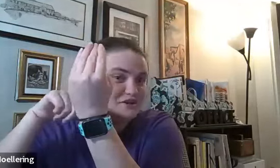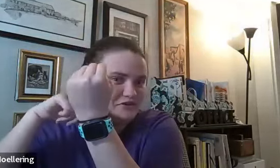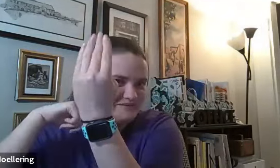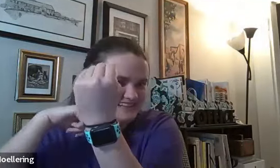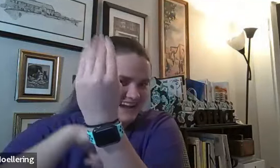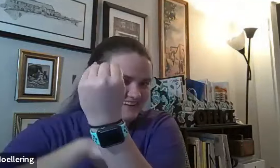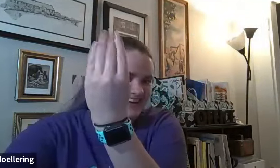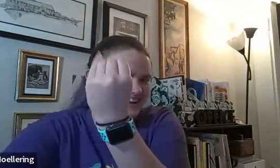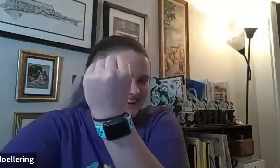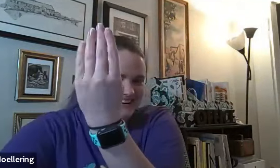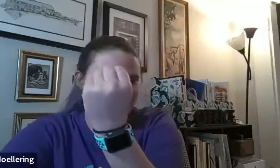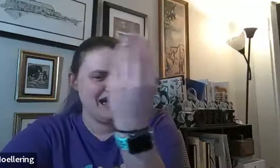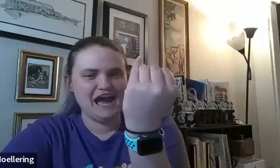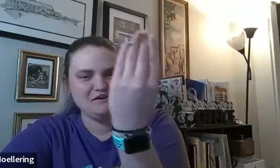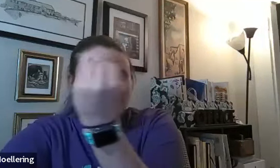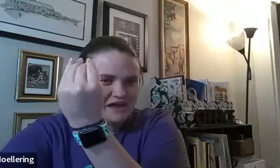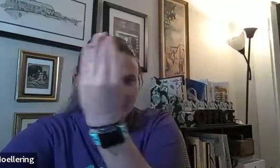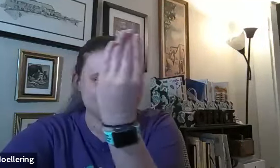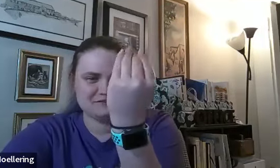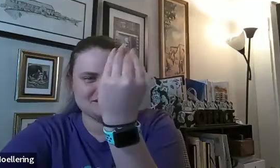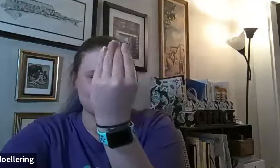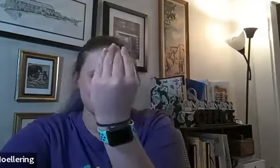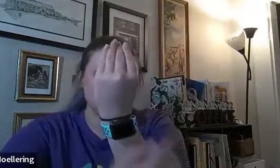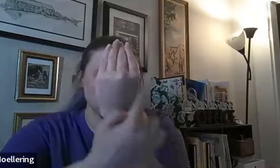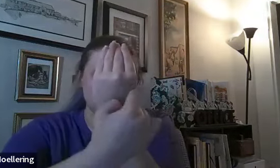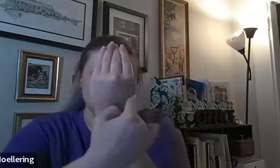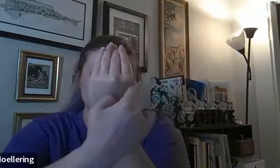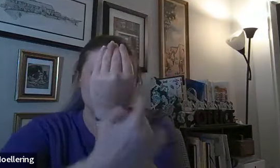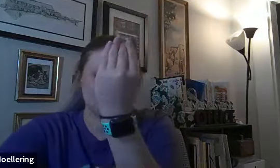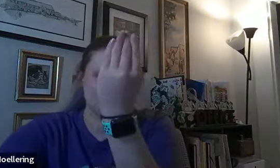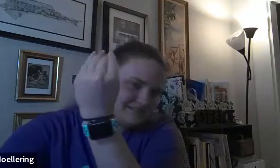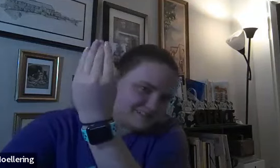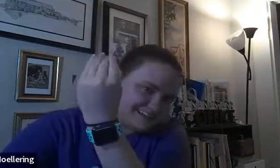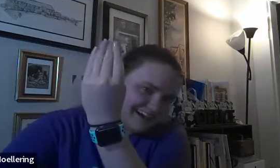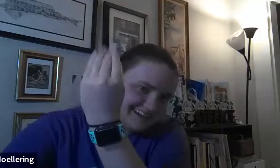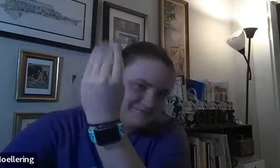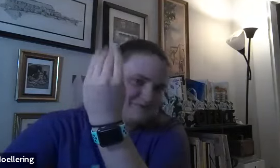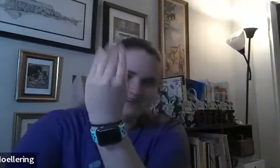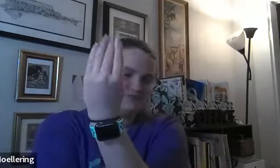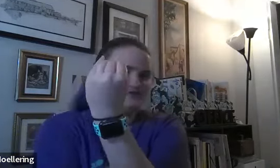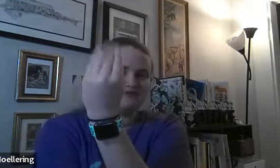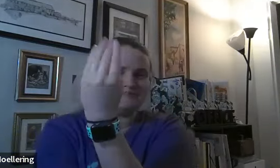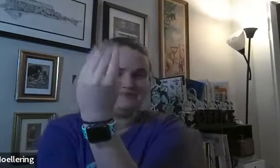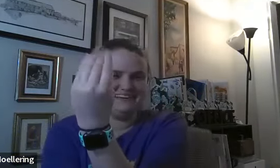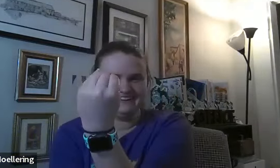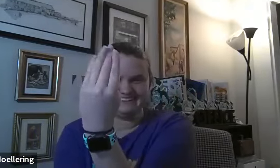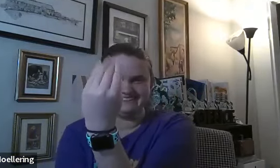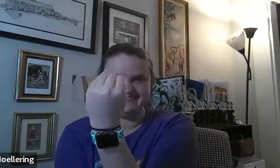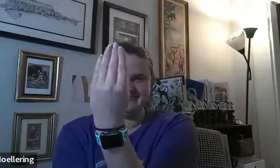no thumb sticking out. I don't know if that helped because I realized I was like, kind of could be easy to see. I was like, hi, I'm over here. There's no thumb.